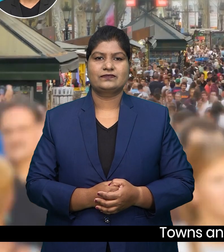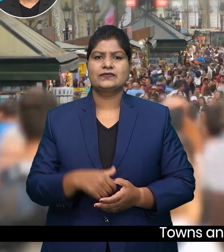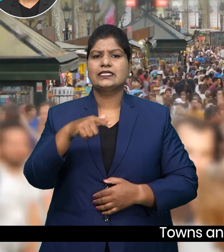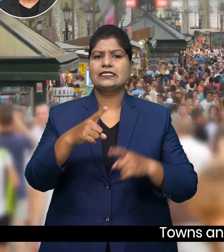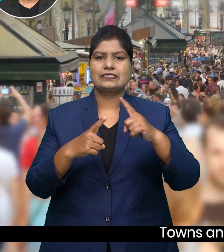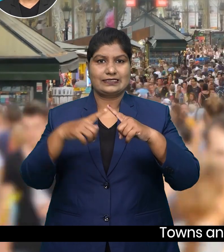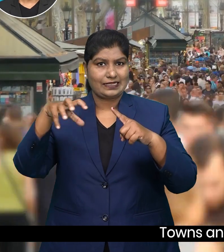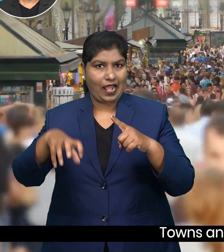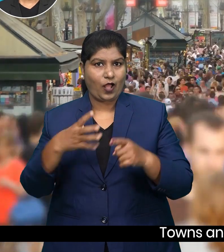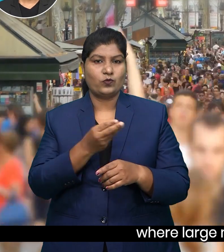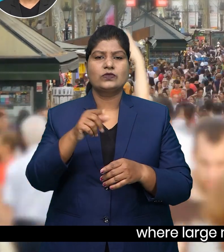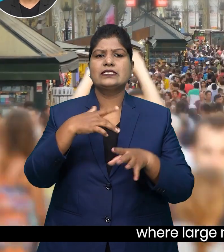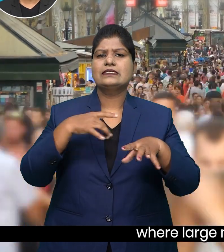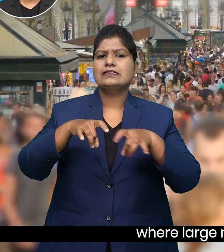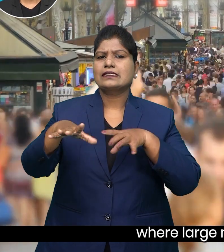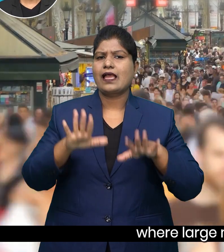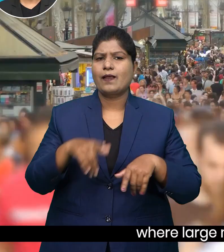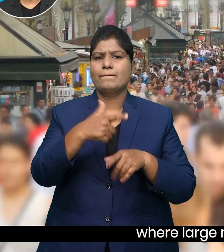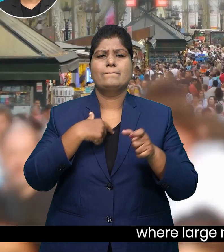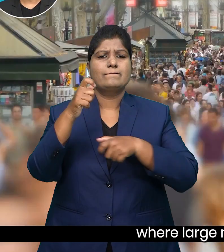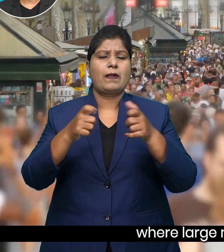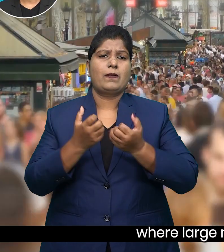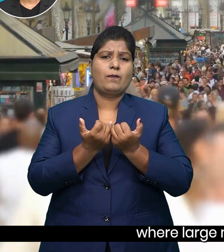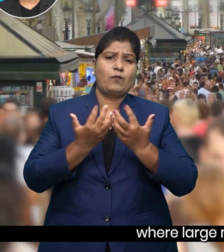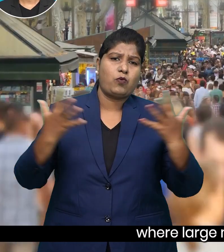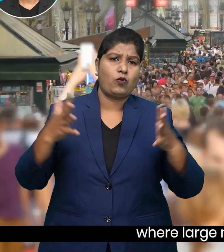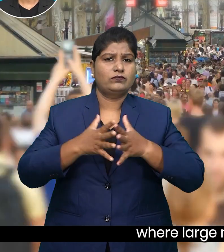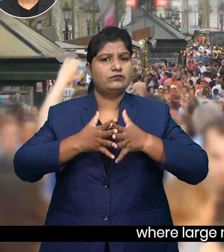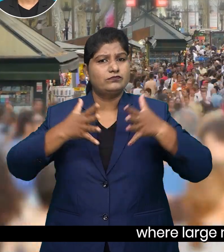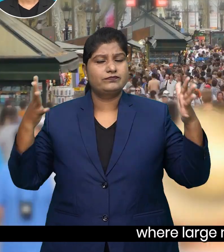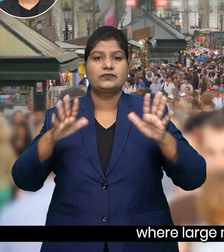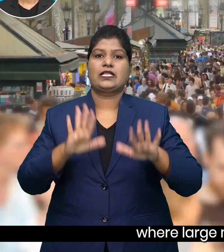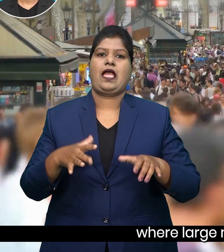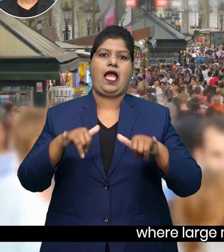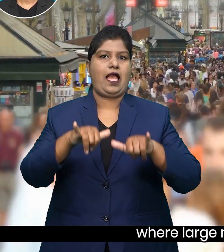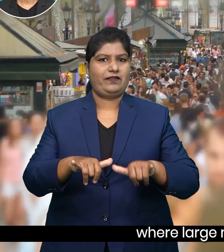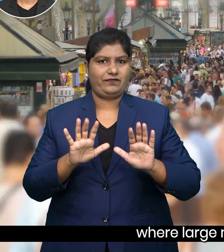Towns and cities are places where large number of people live.